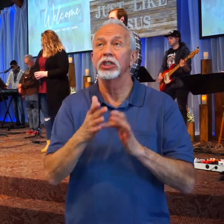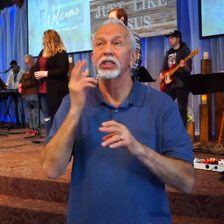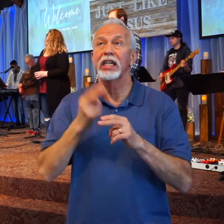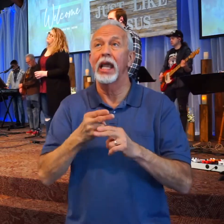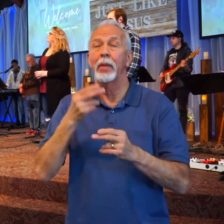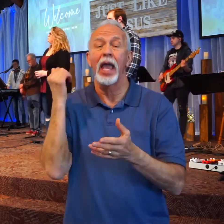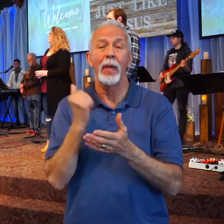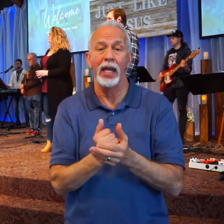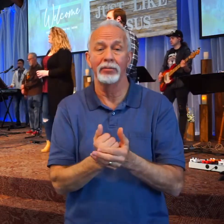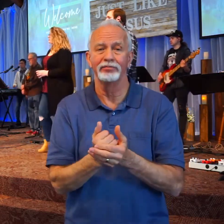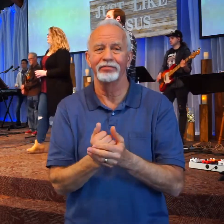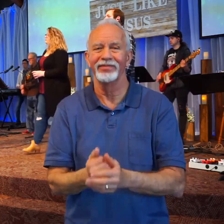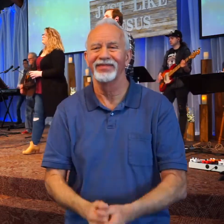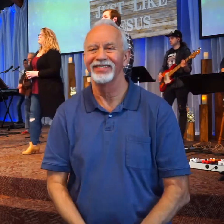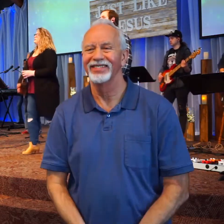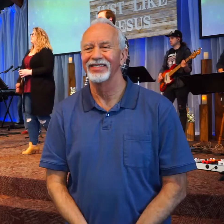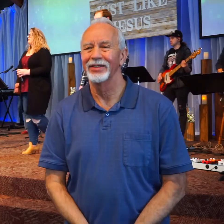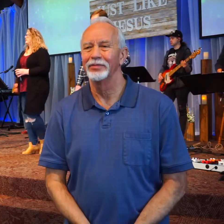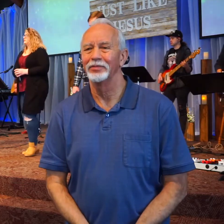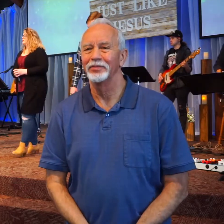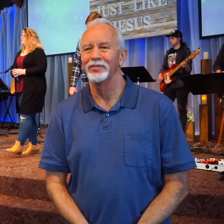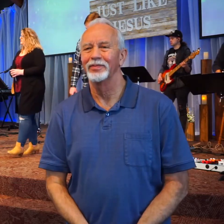amen.